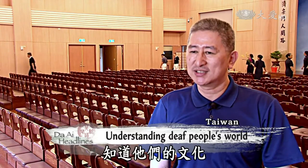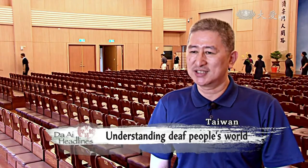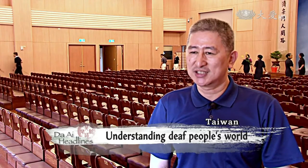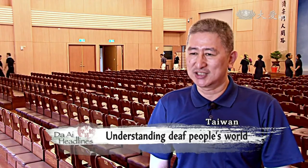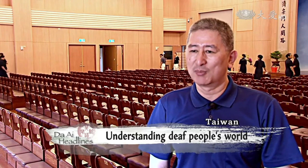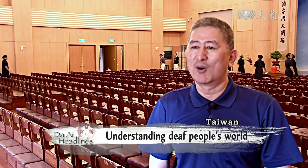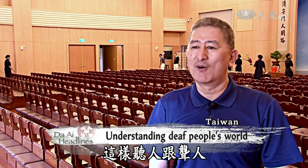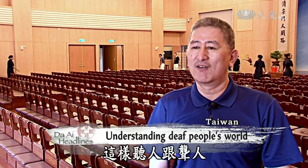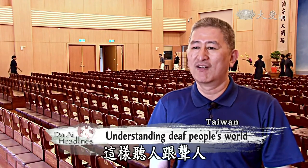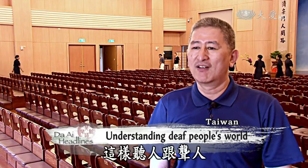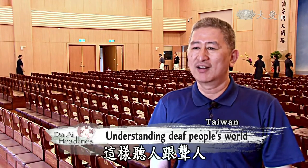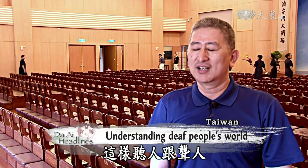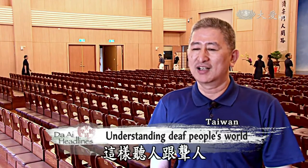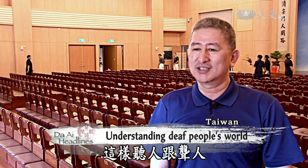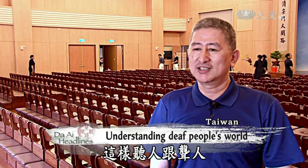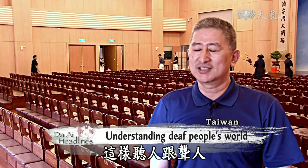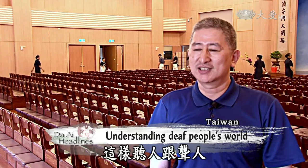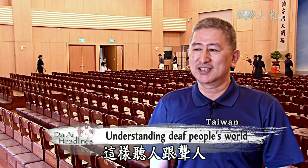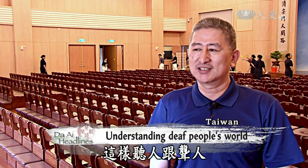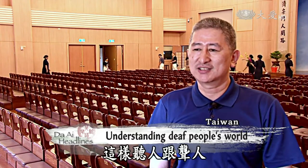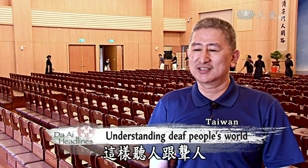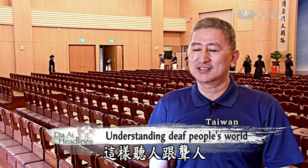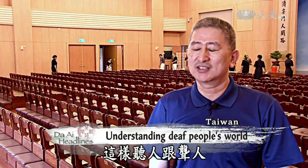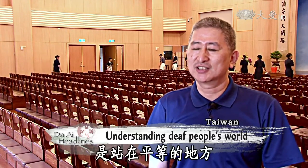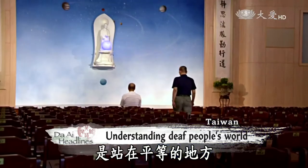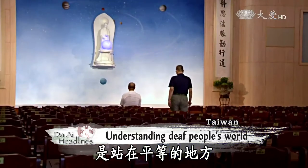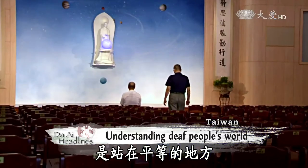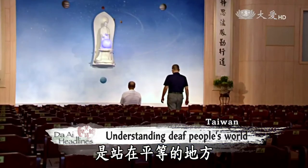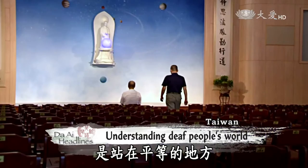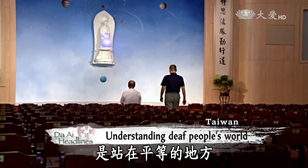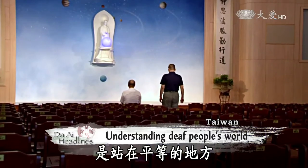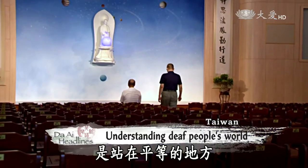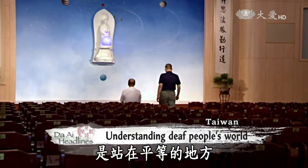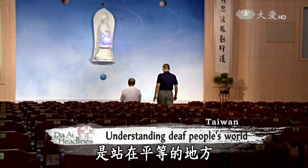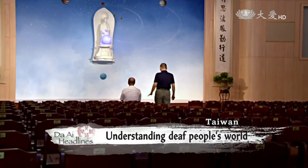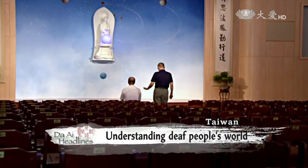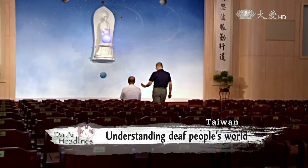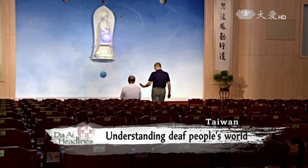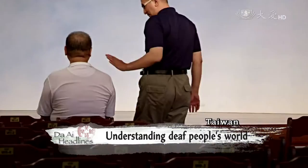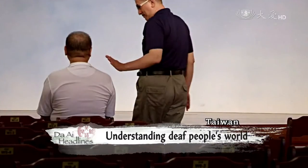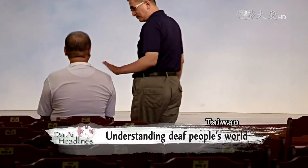Then abled people and those who are deaf would be on equal ground.